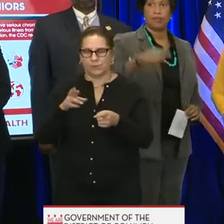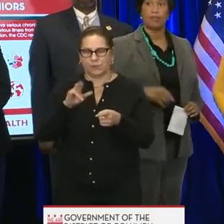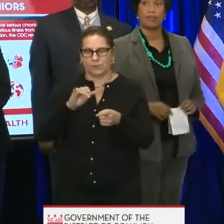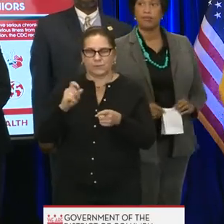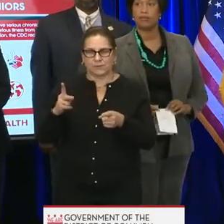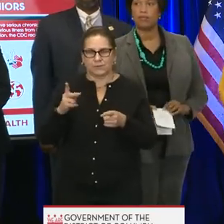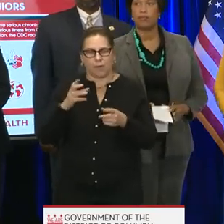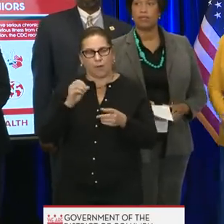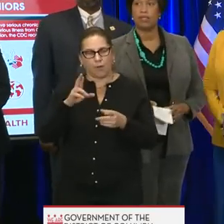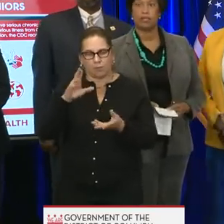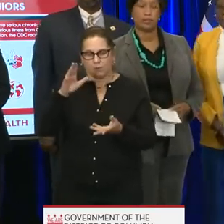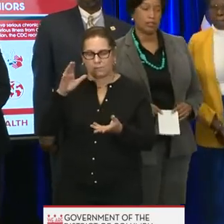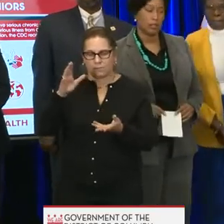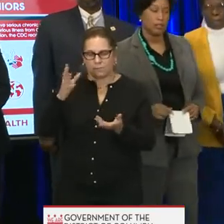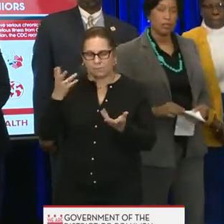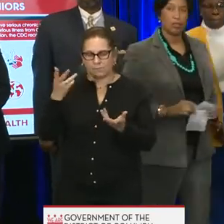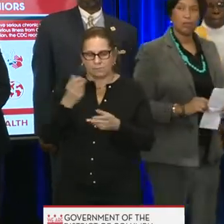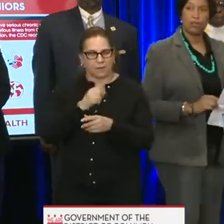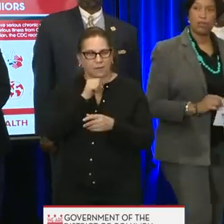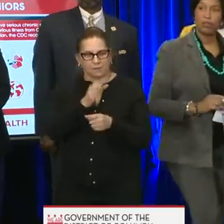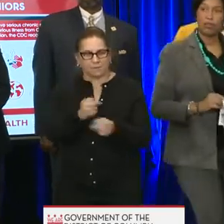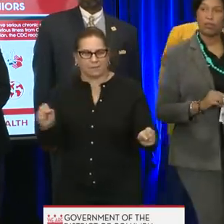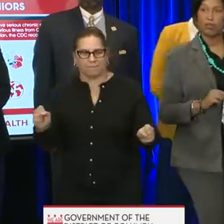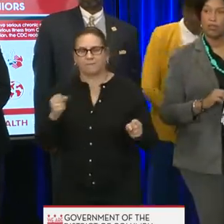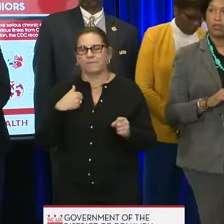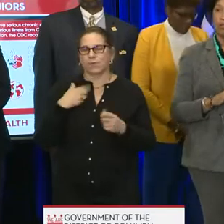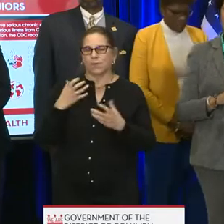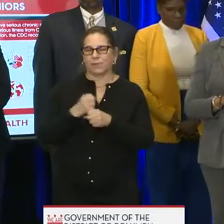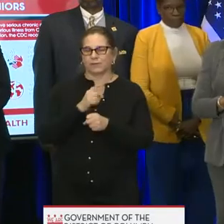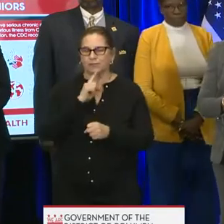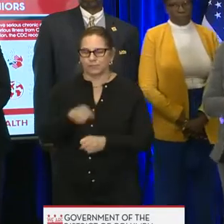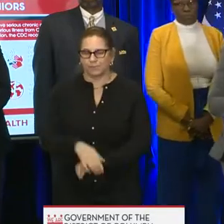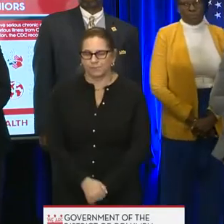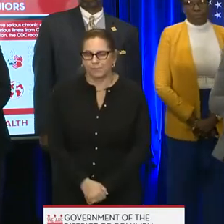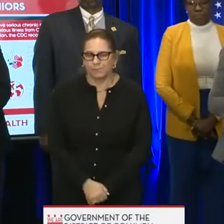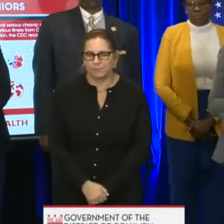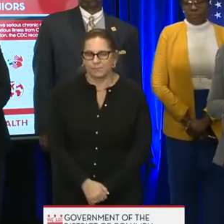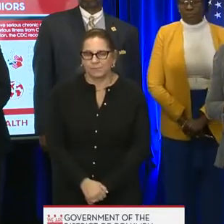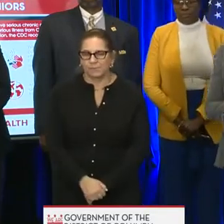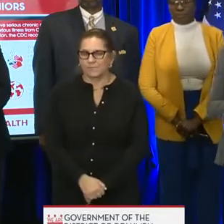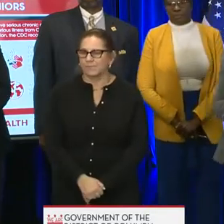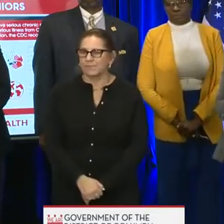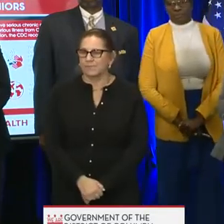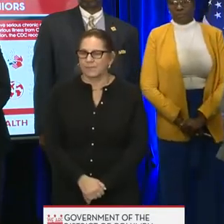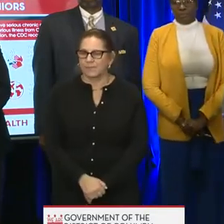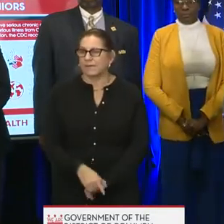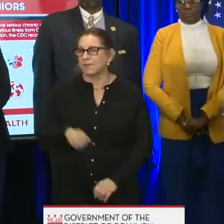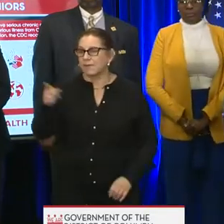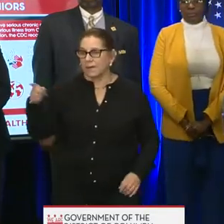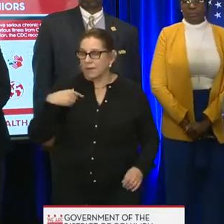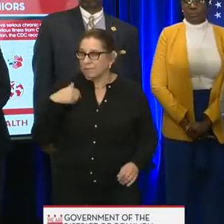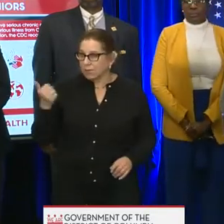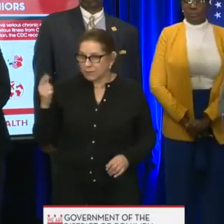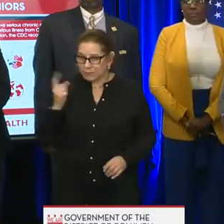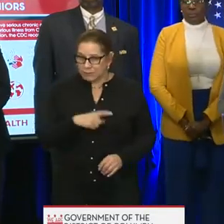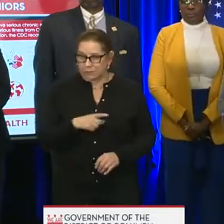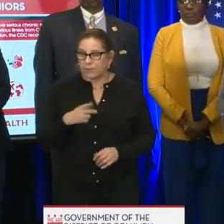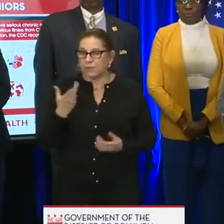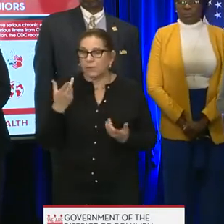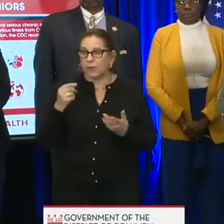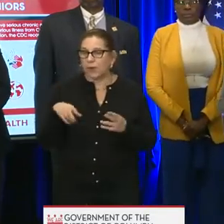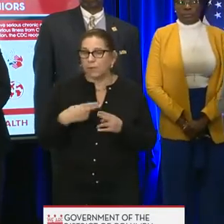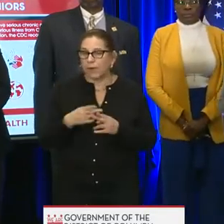Yes. For you, Ms. Mayor, Yes. are the daycare facilities and the daycare centers run by the city